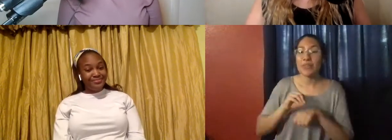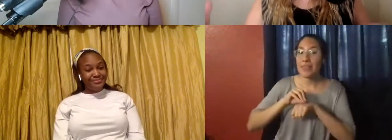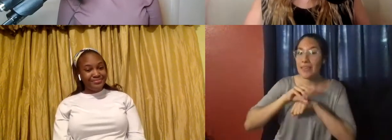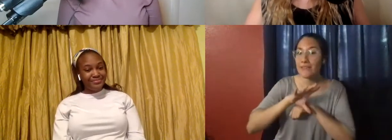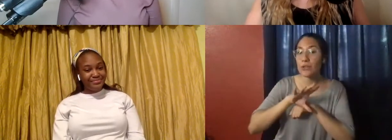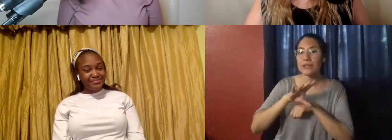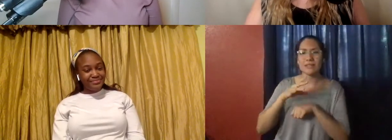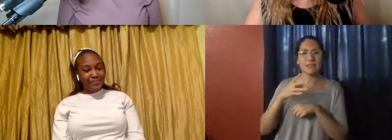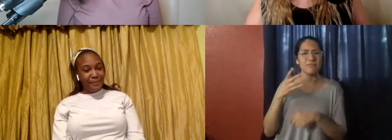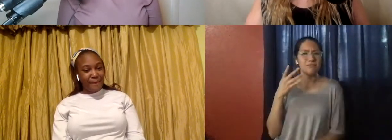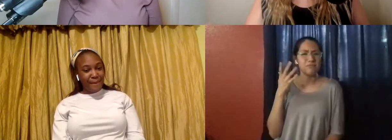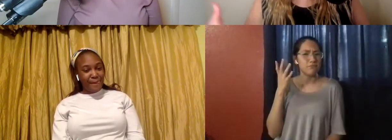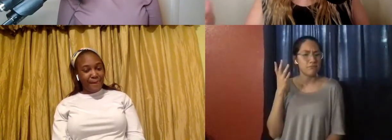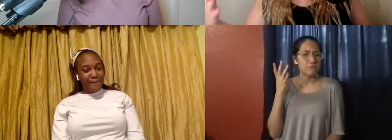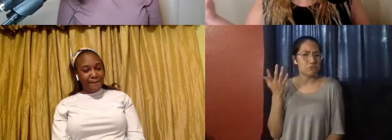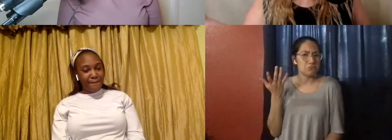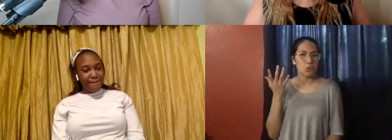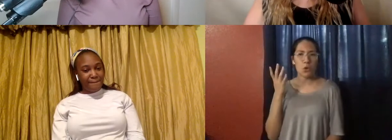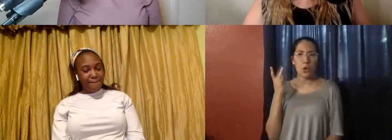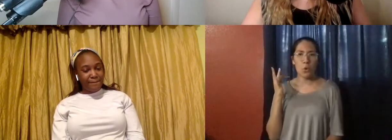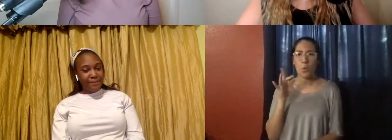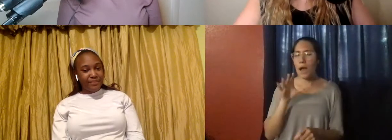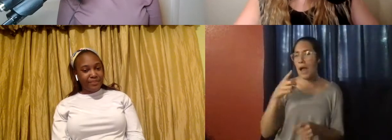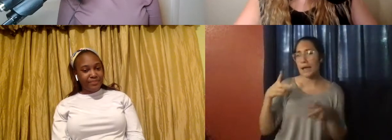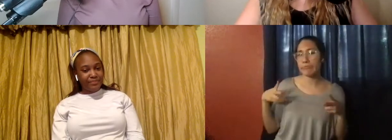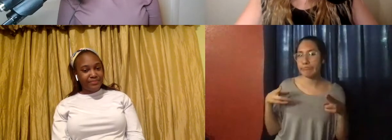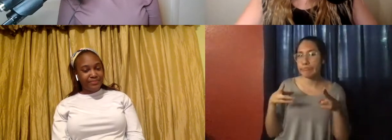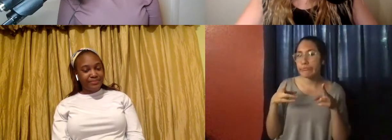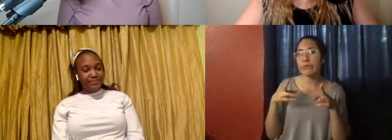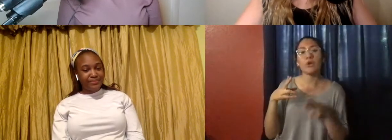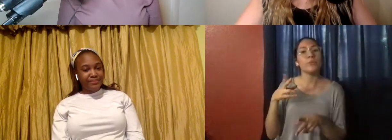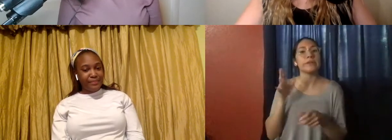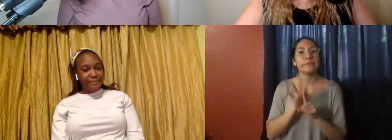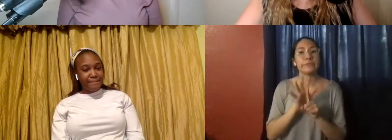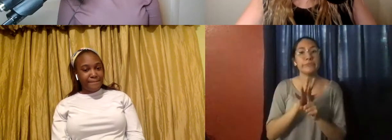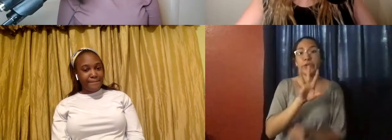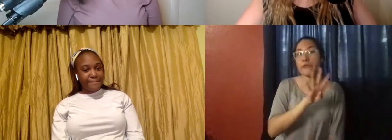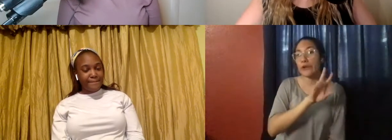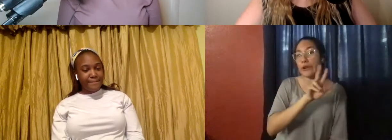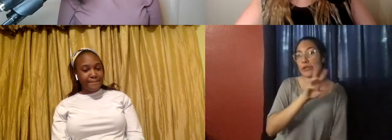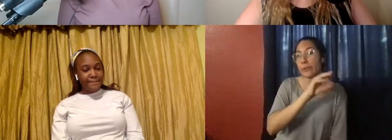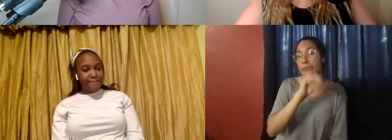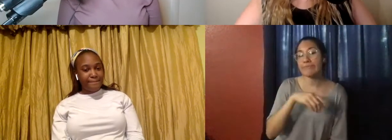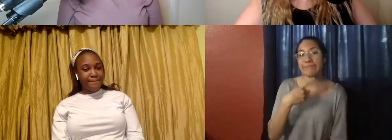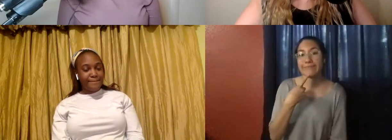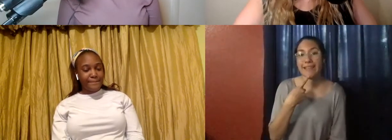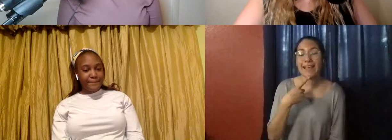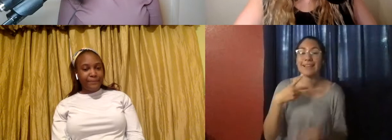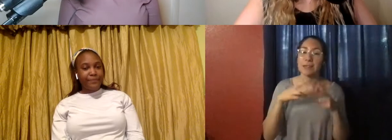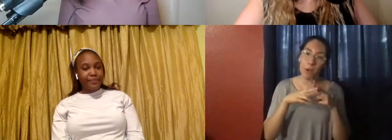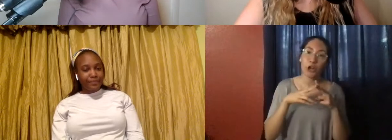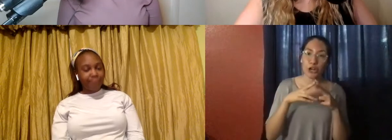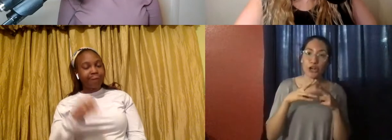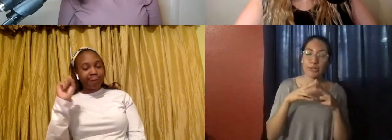why grooming, you know, is popular, whatever. So 43% say it's a partner, which we talked about from